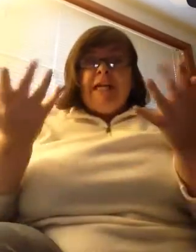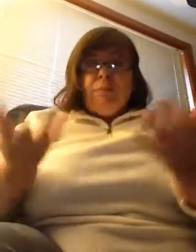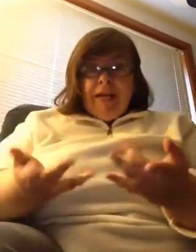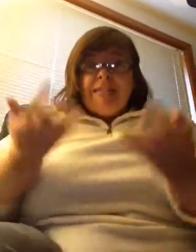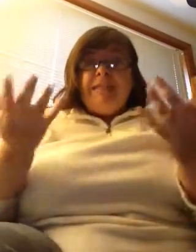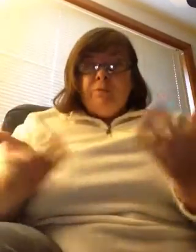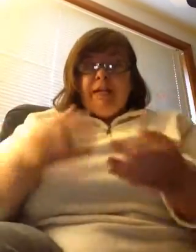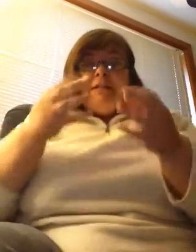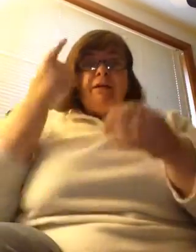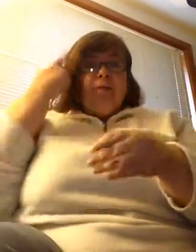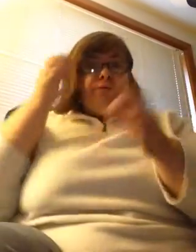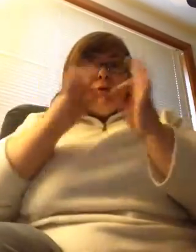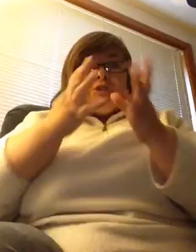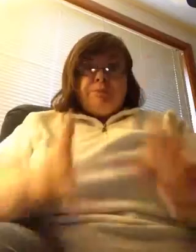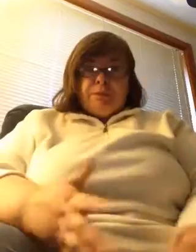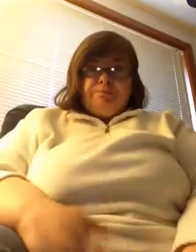and wait and wait for an interpreter.